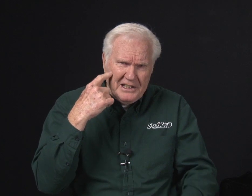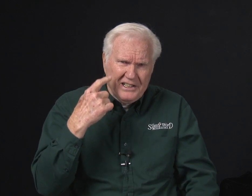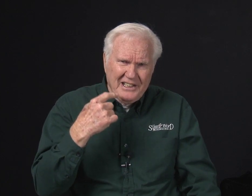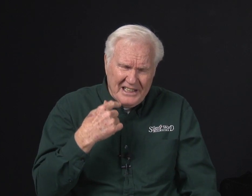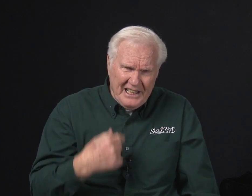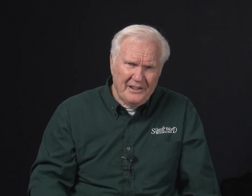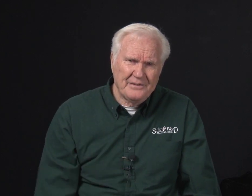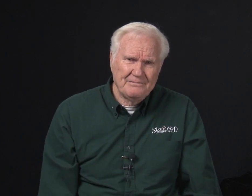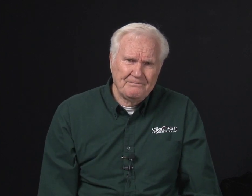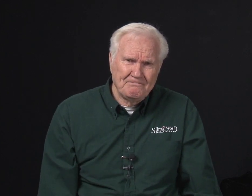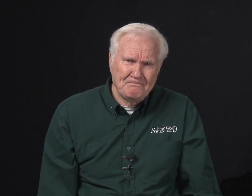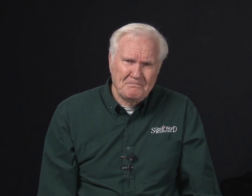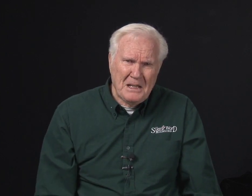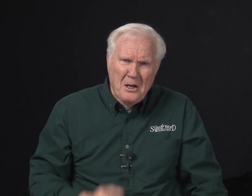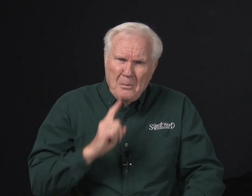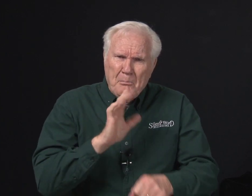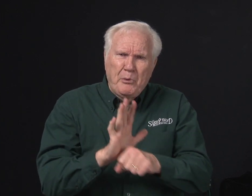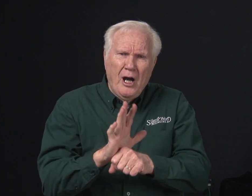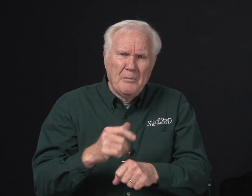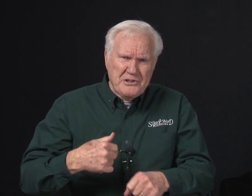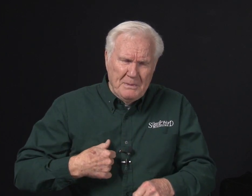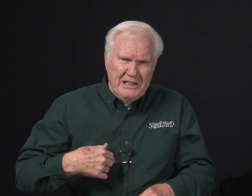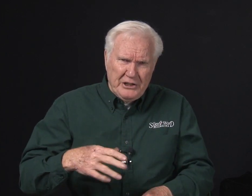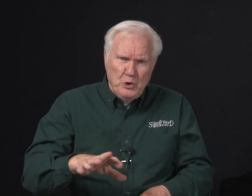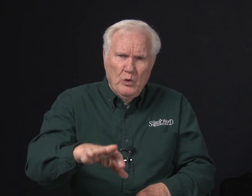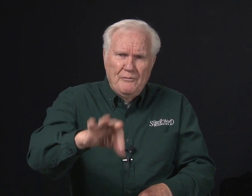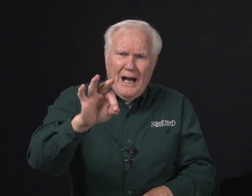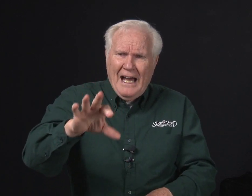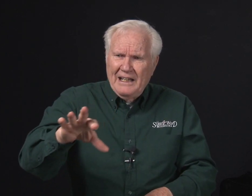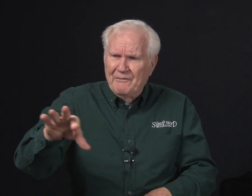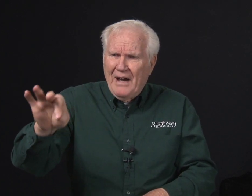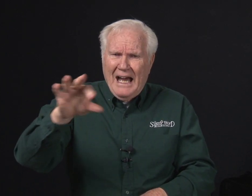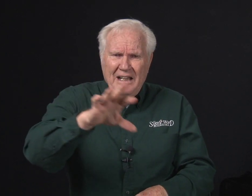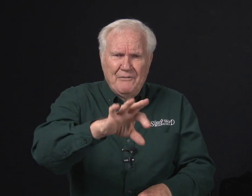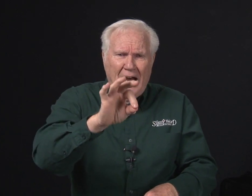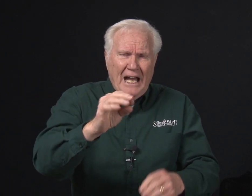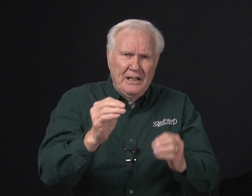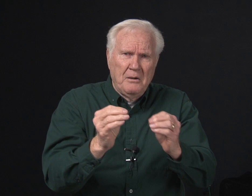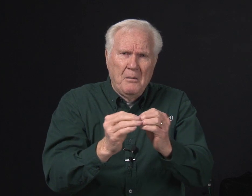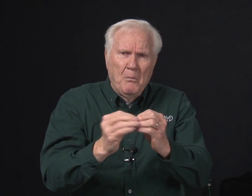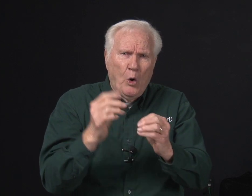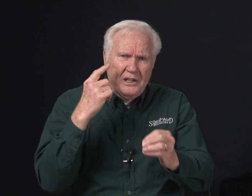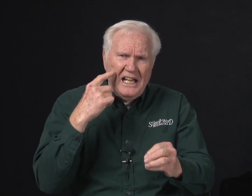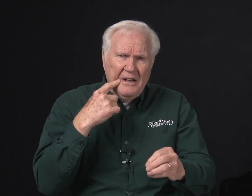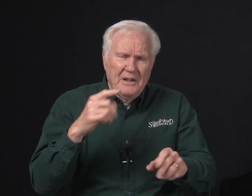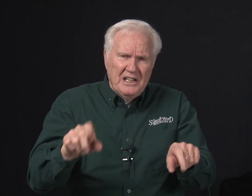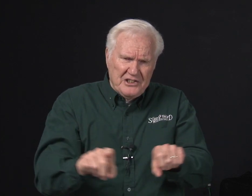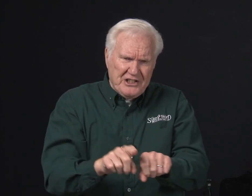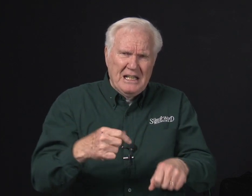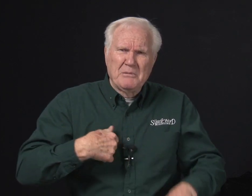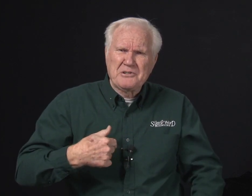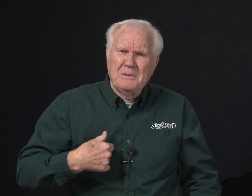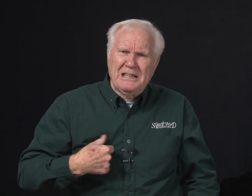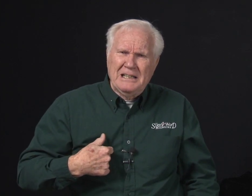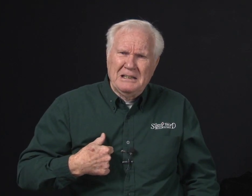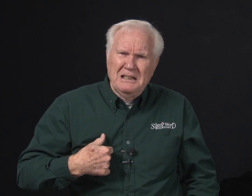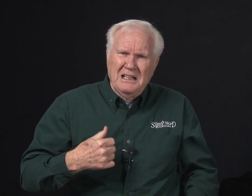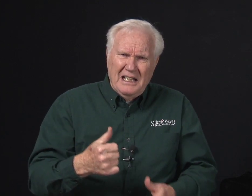the deaf. Promise me you will find more deaf, same as me, and